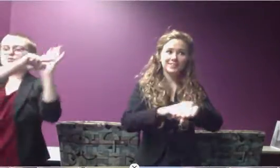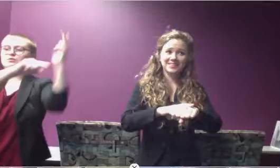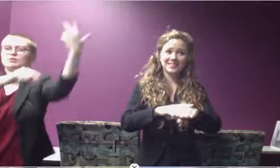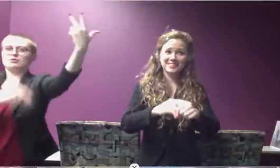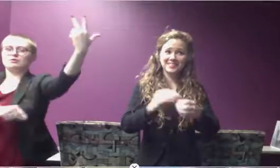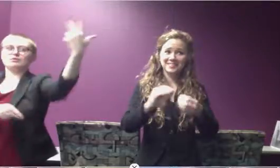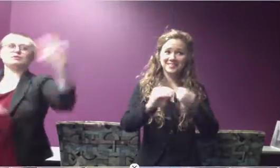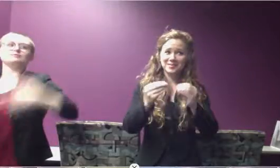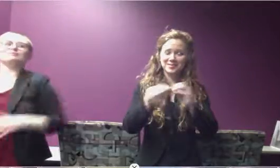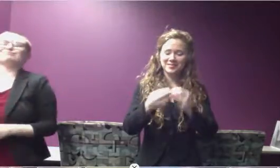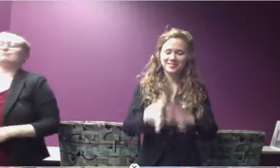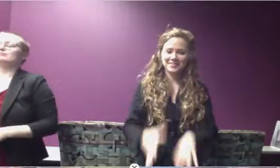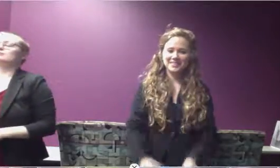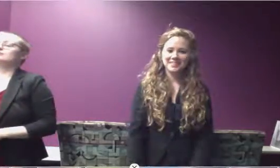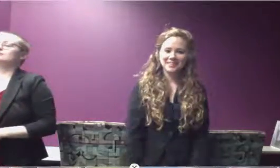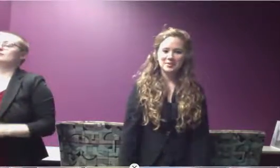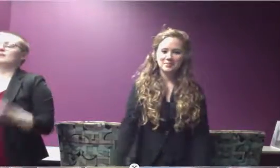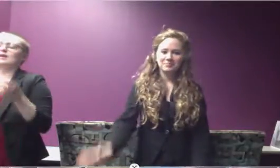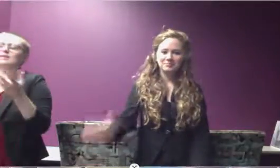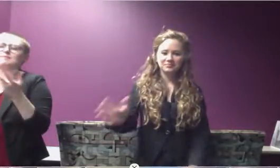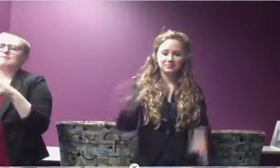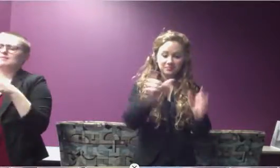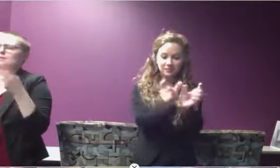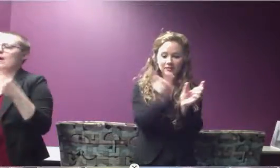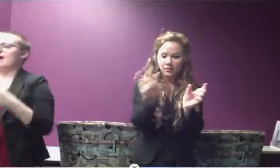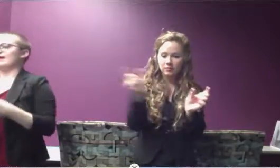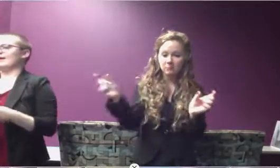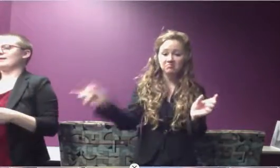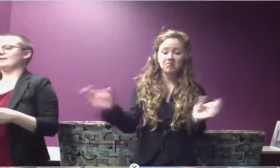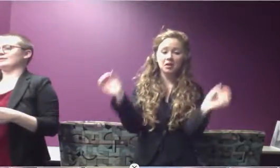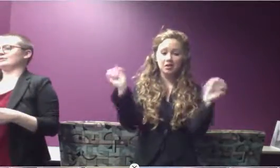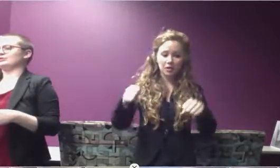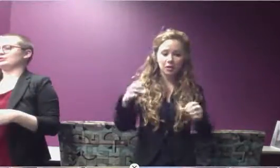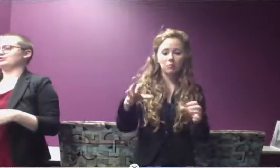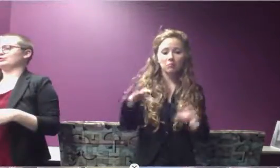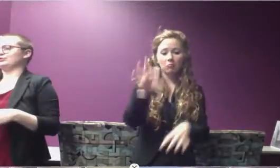So that's all. Those aren't natural numbers.